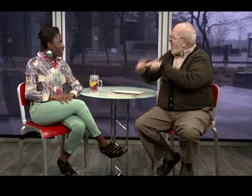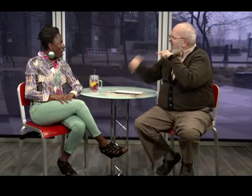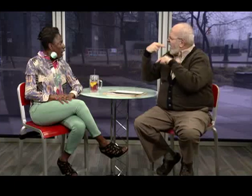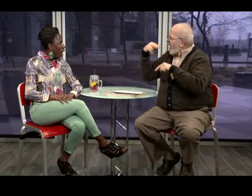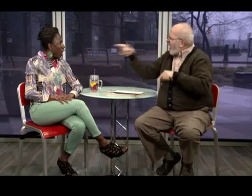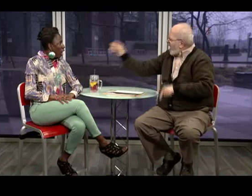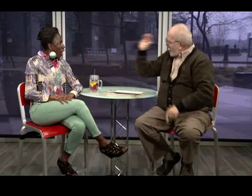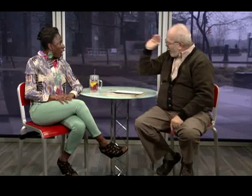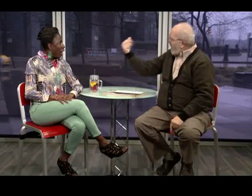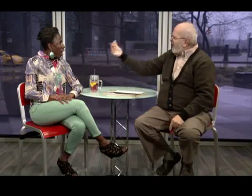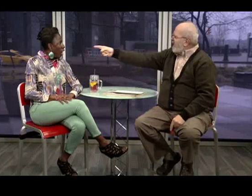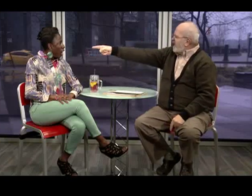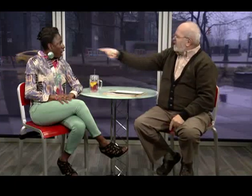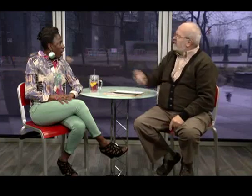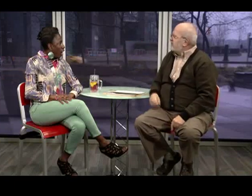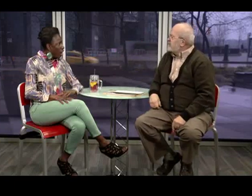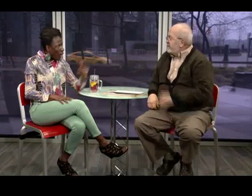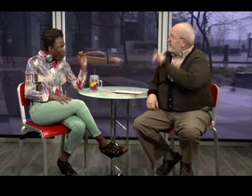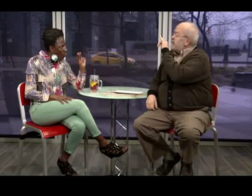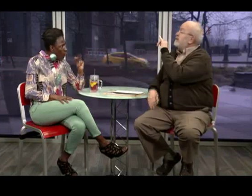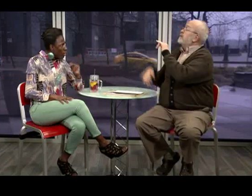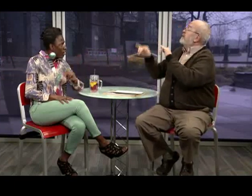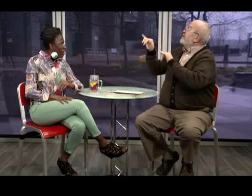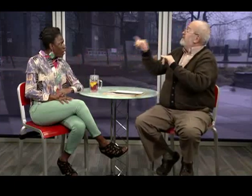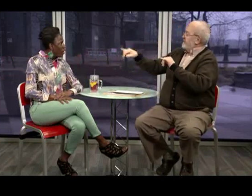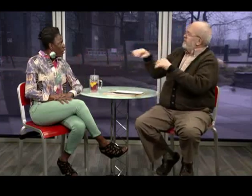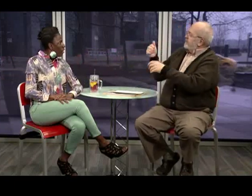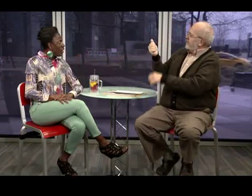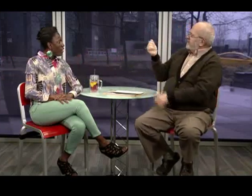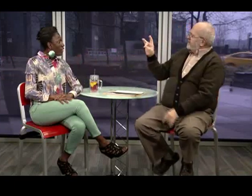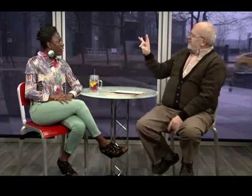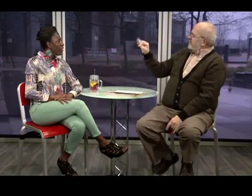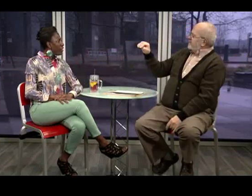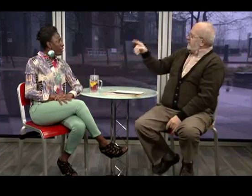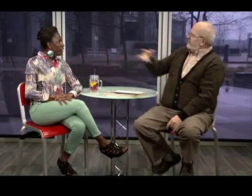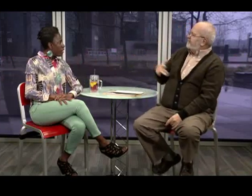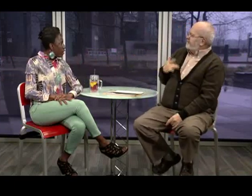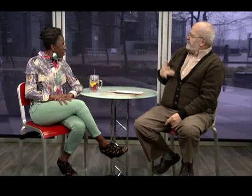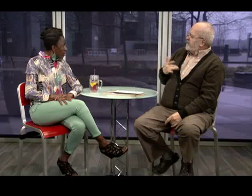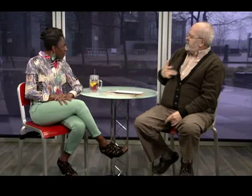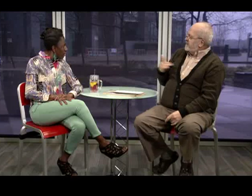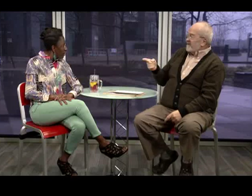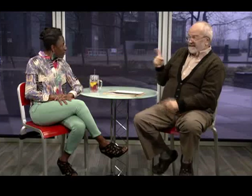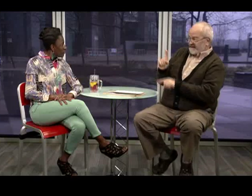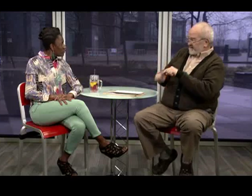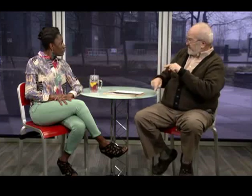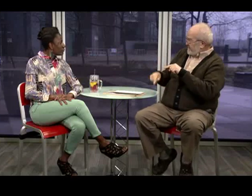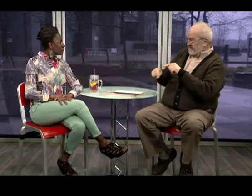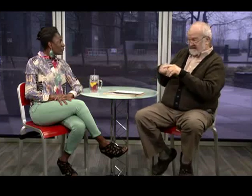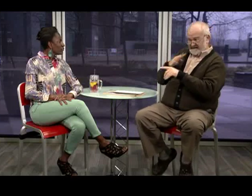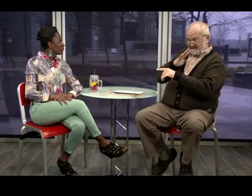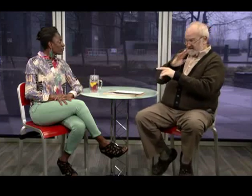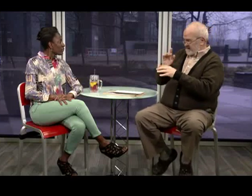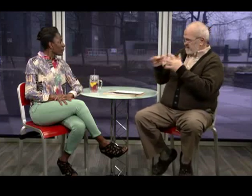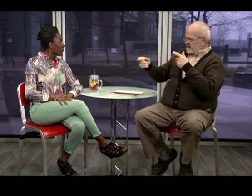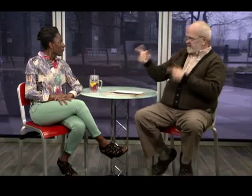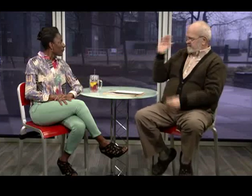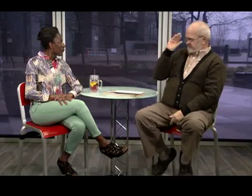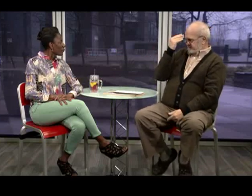Oh, come on, why can't you read my lips? What is wrong with you, Natasha? Well, there's nothing wrong with me. That's what they thought back in 1880.